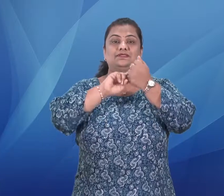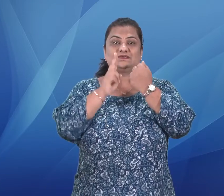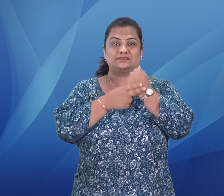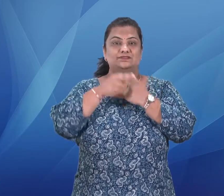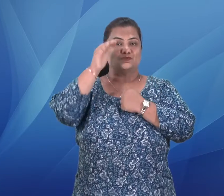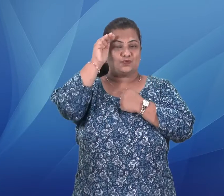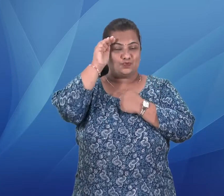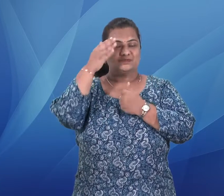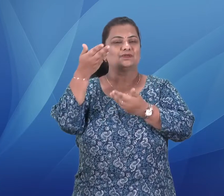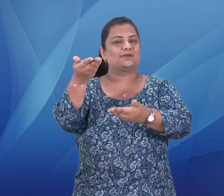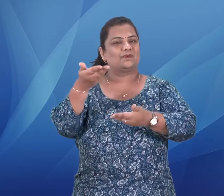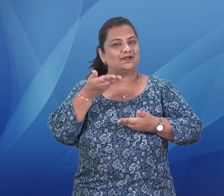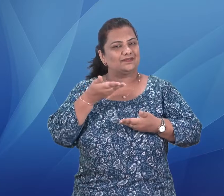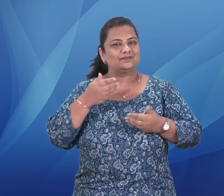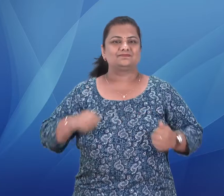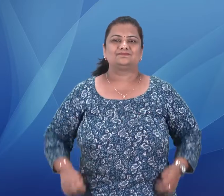Welcome to NISH News Weekly Broadcast.